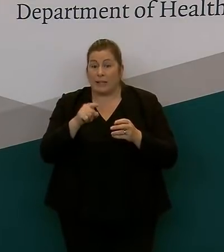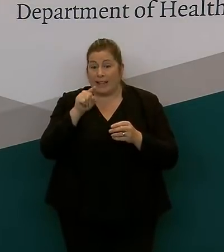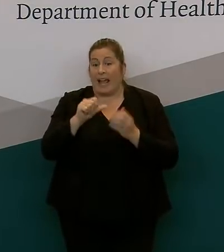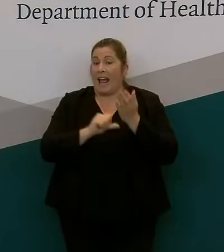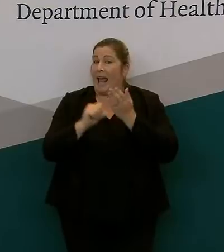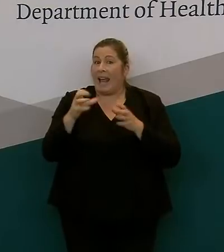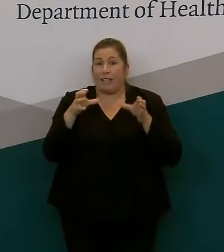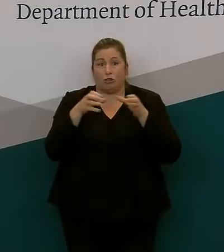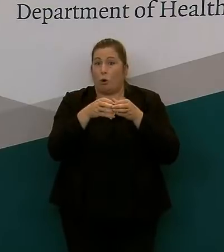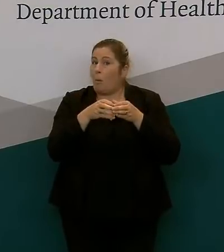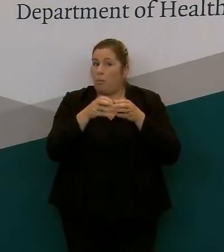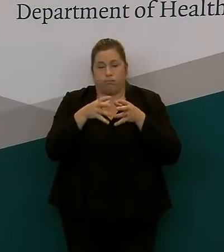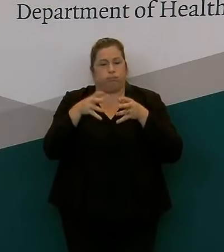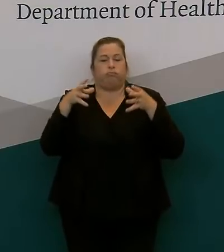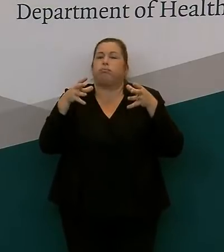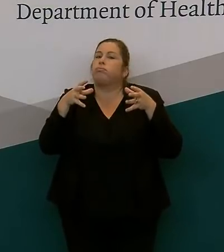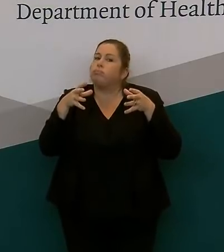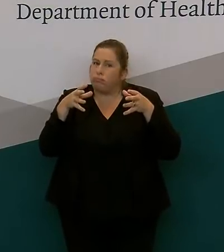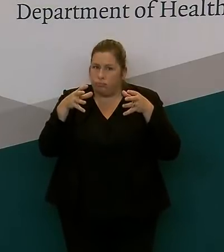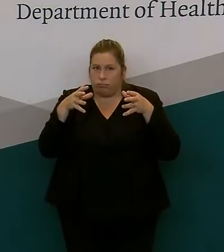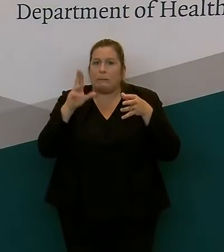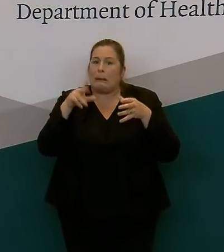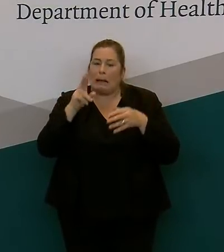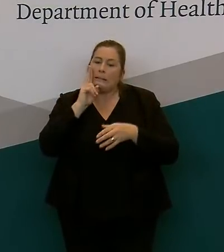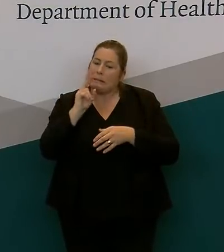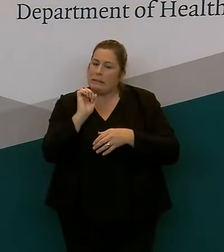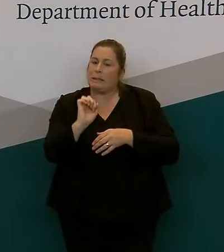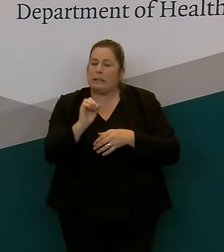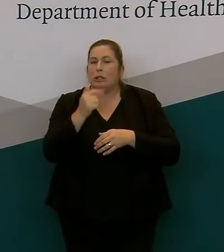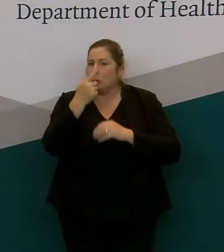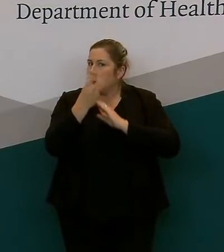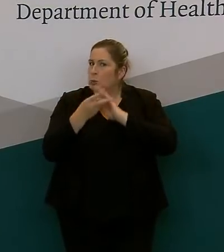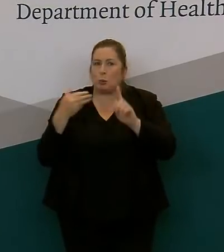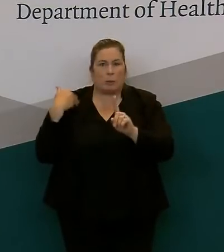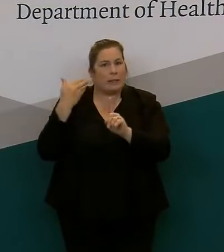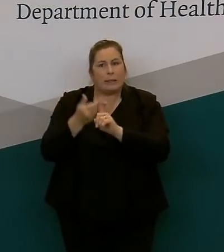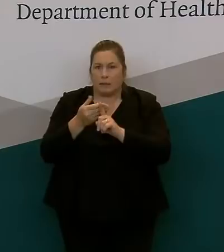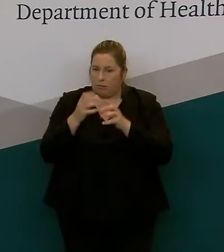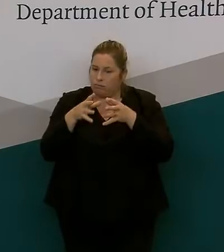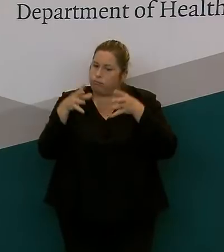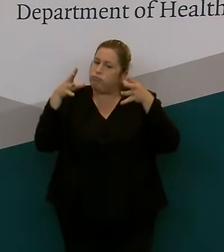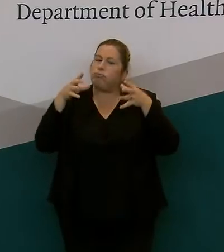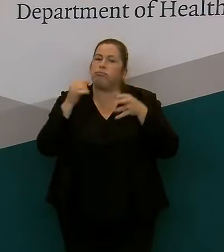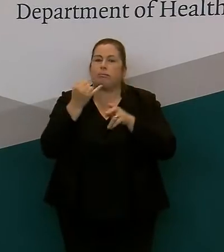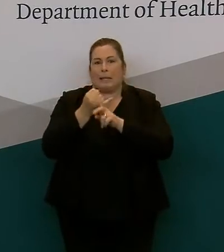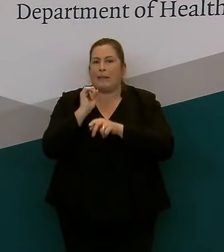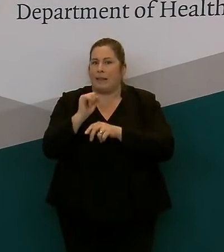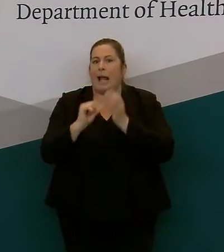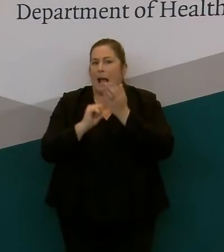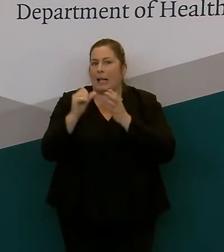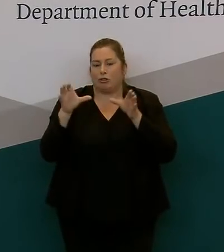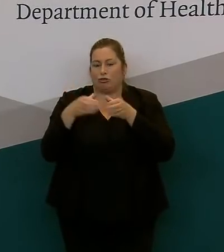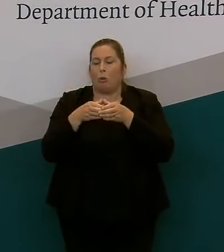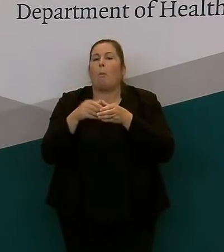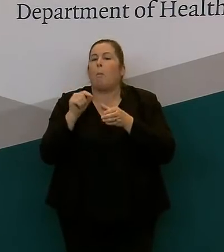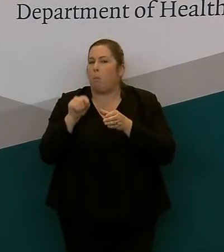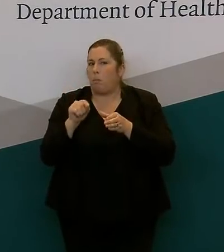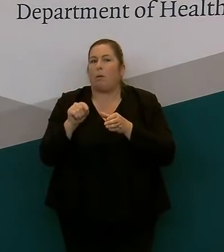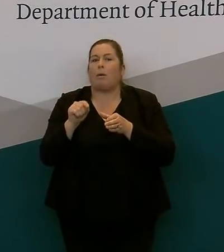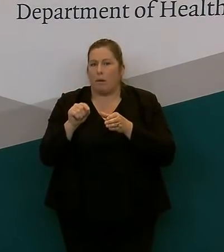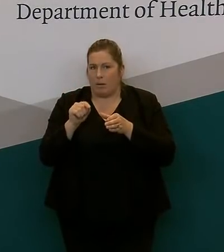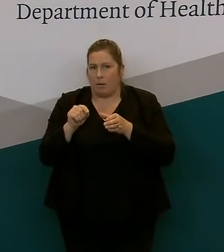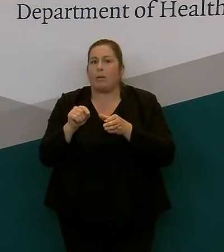from that blue band spreading out that over the last 2 weeks, we have seen an increasing proportion of that smaller number of